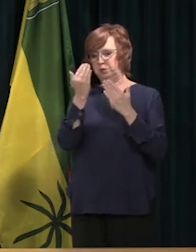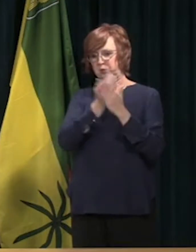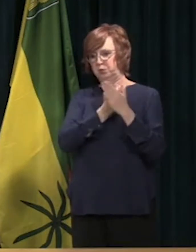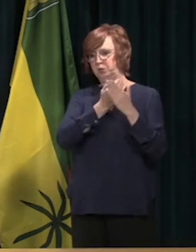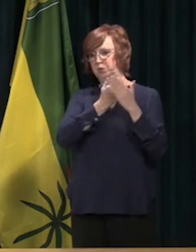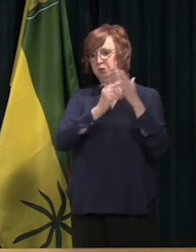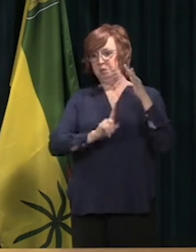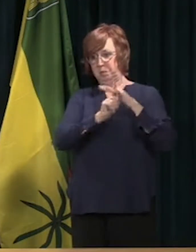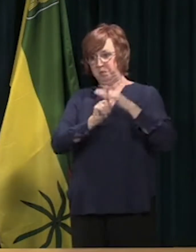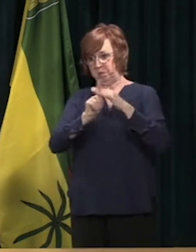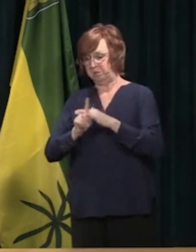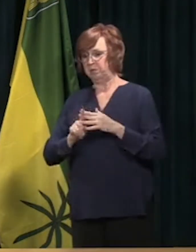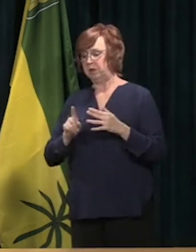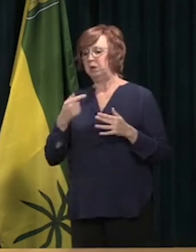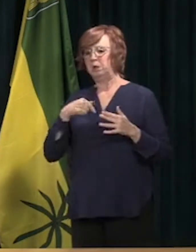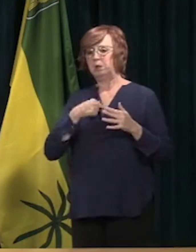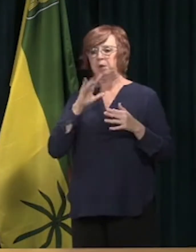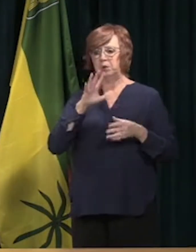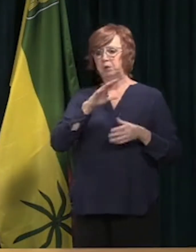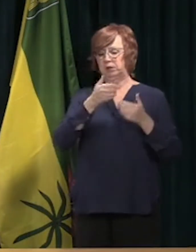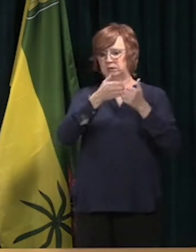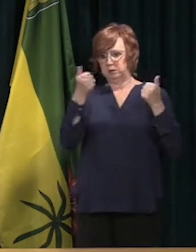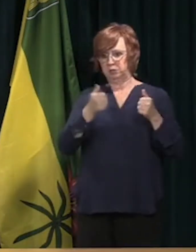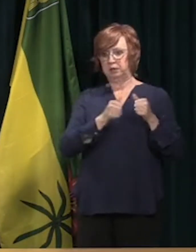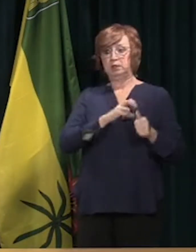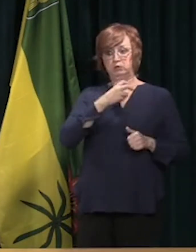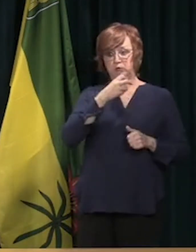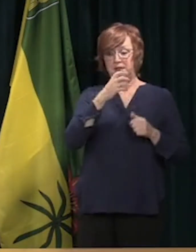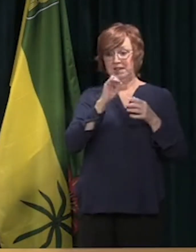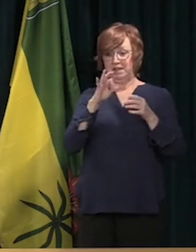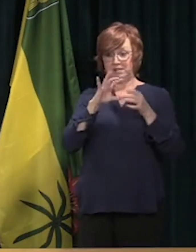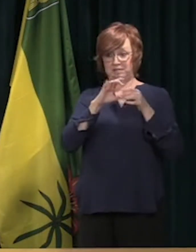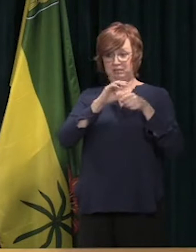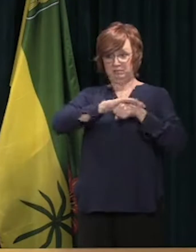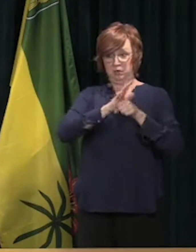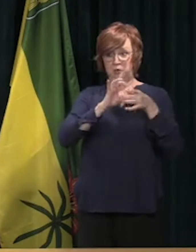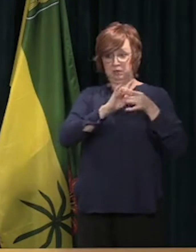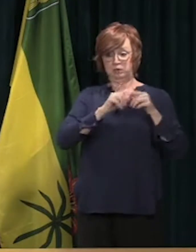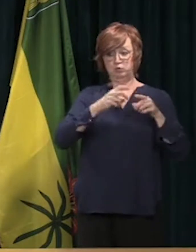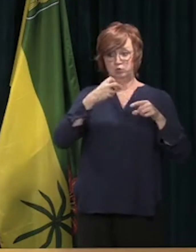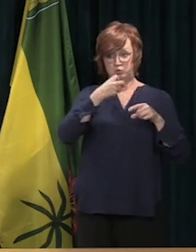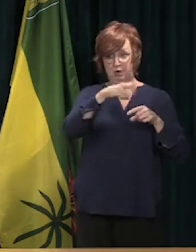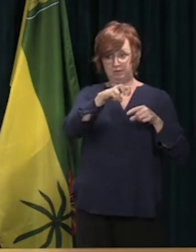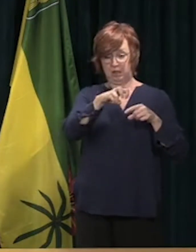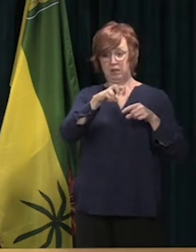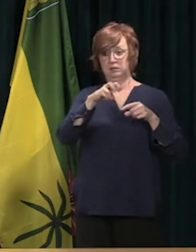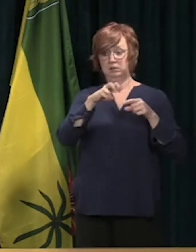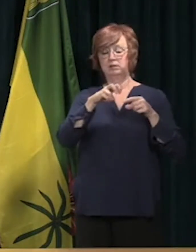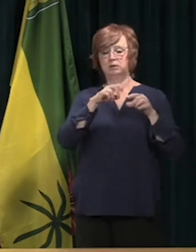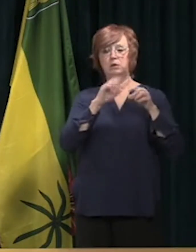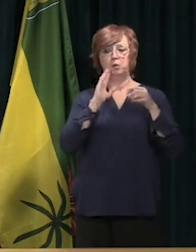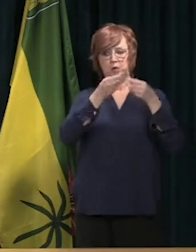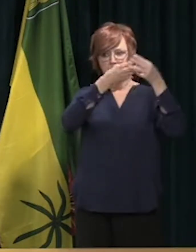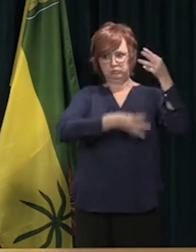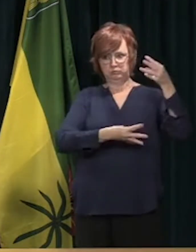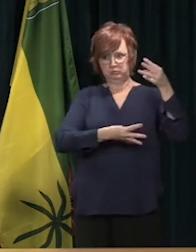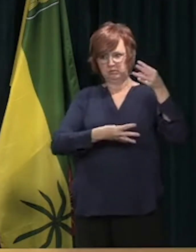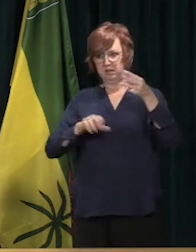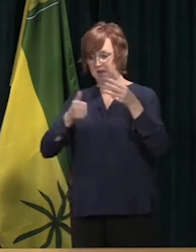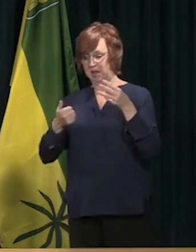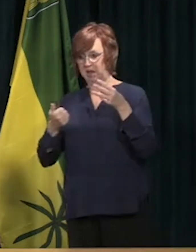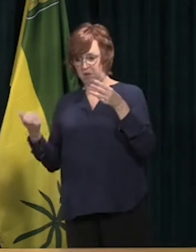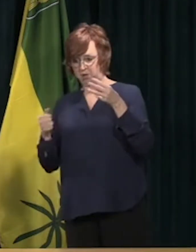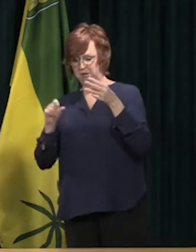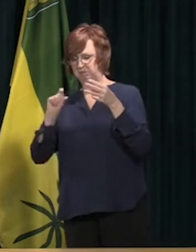summarizing how many are travel-related, and if so, travel from where, although that's becoming less and less relevant. And the rest will